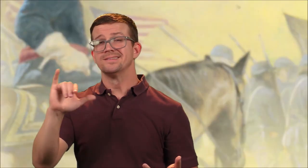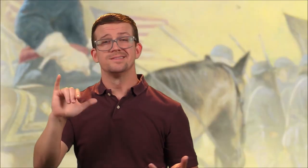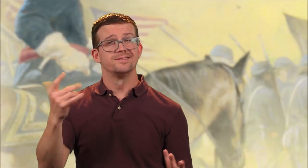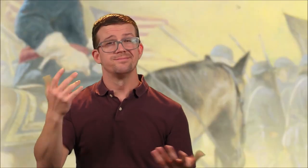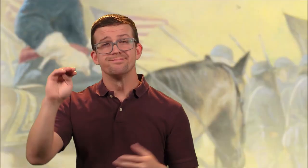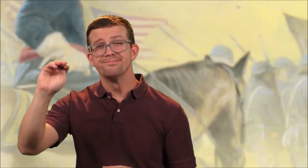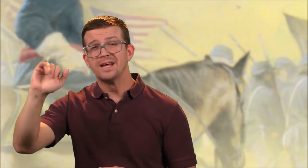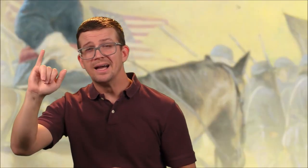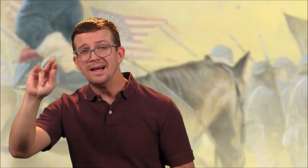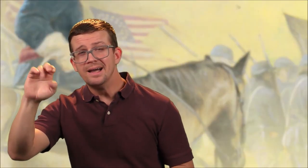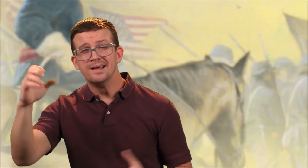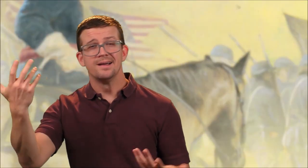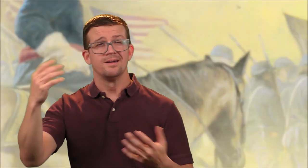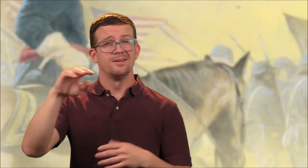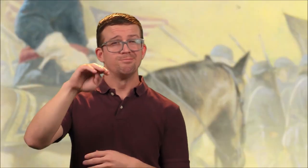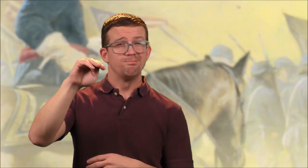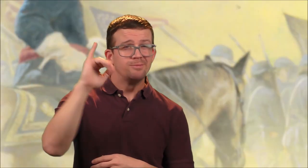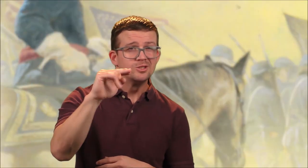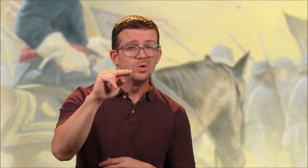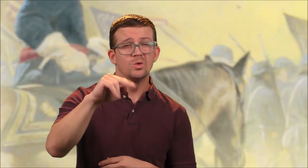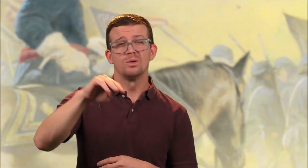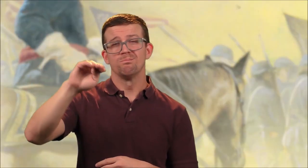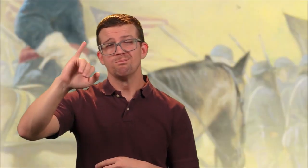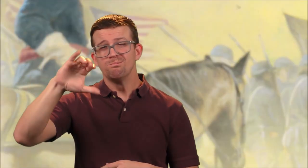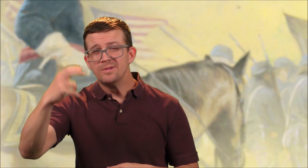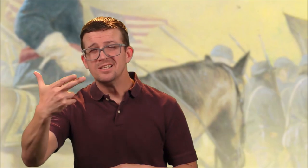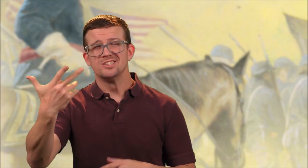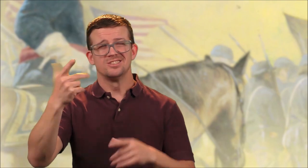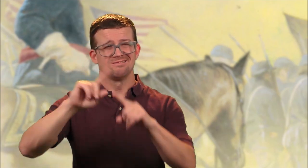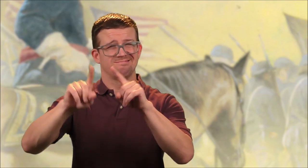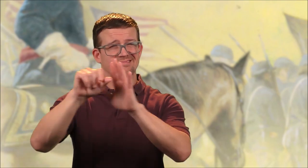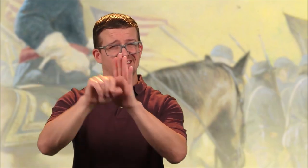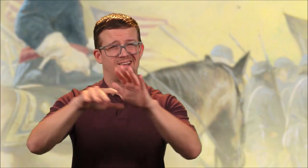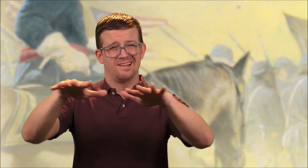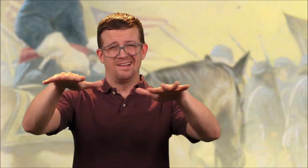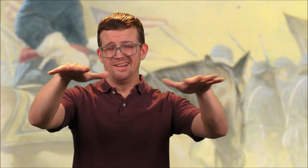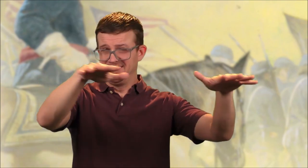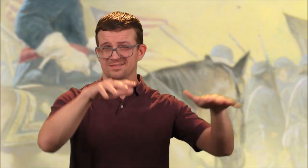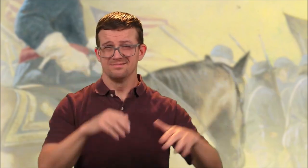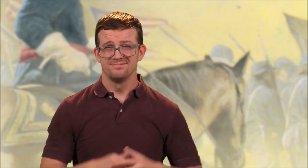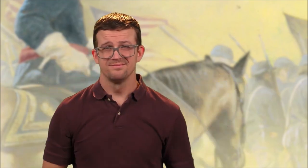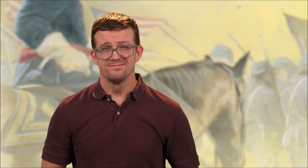northern state, from Maine to Michigan to Minnesota.